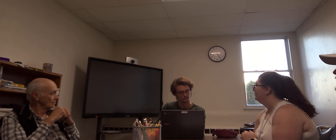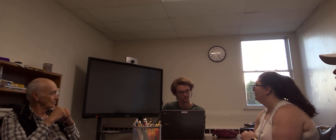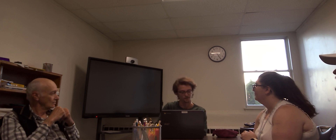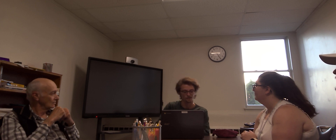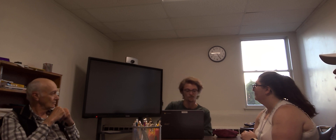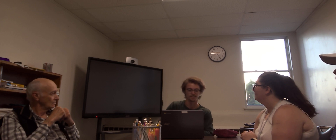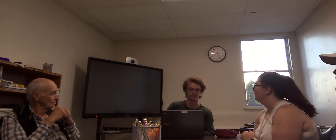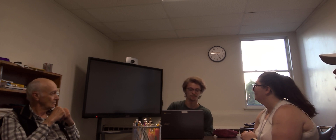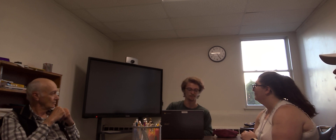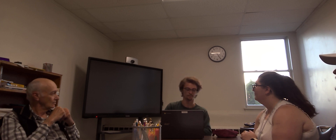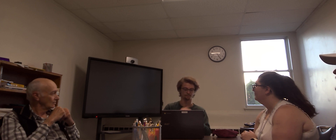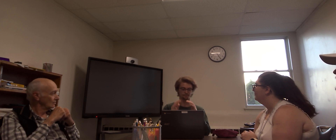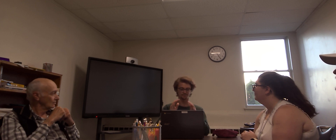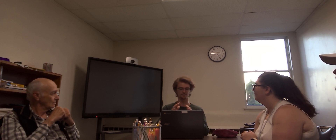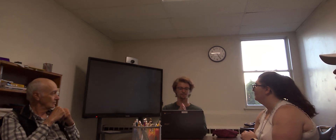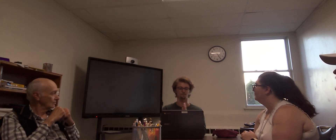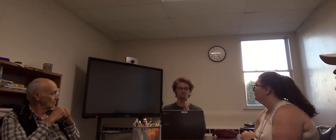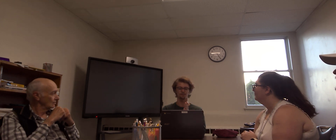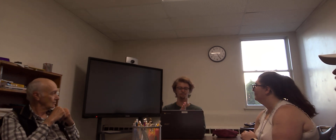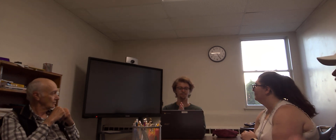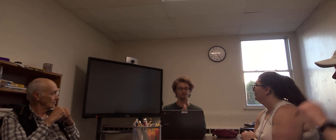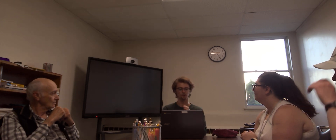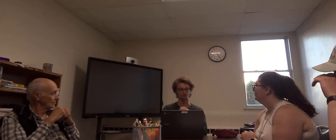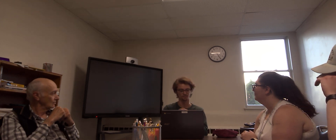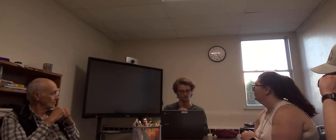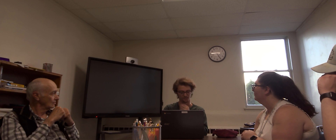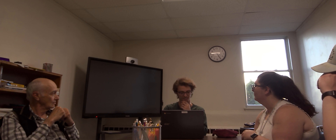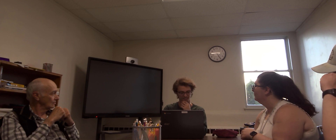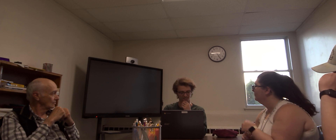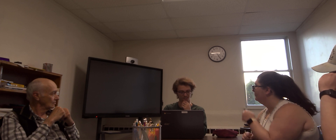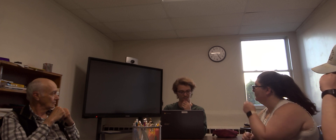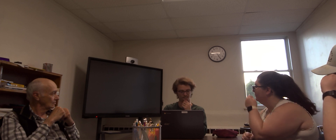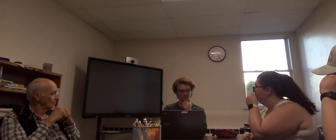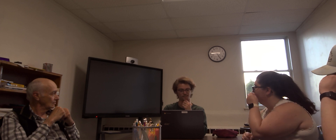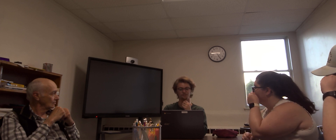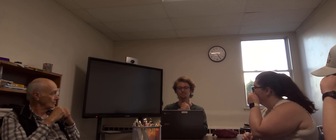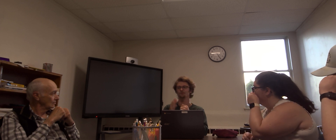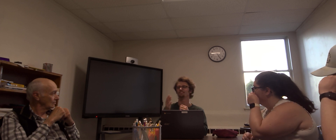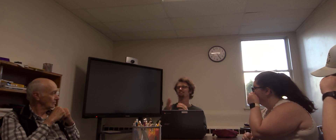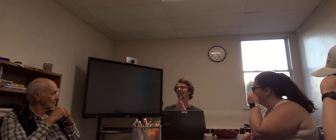So we're gonna go down the first of the emotional words that I taught. Can we start with fine?